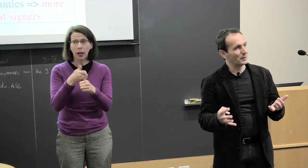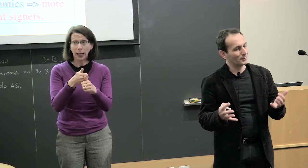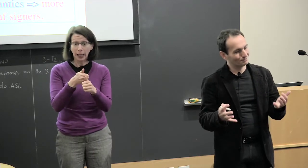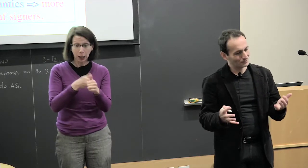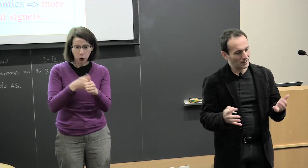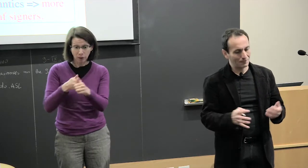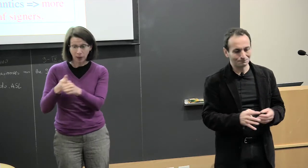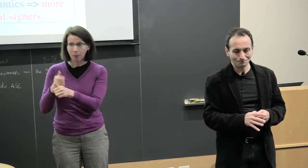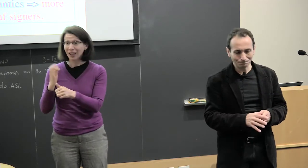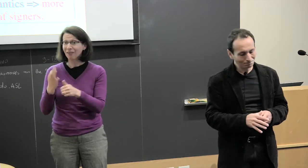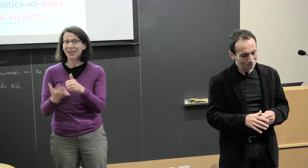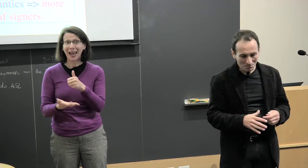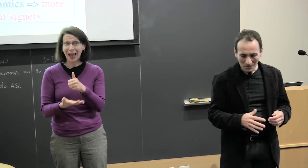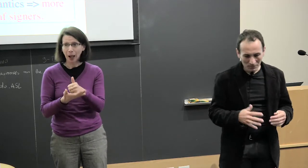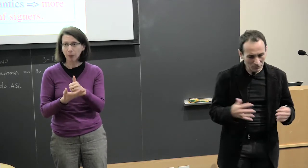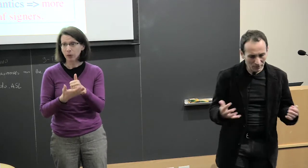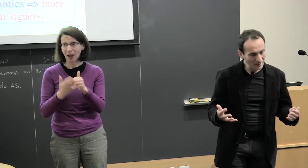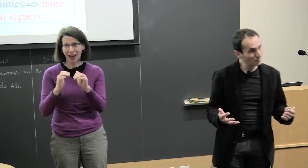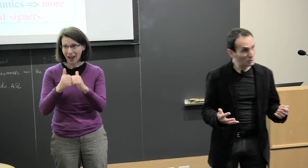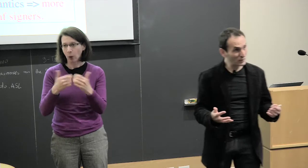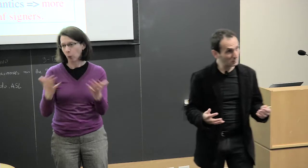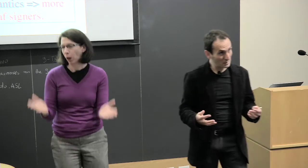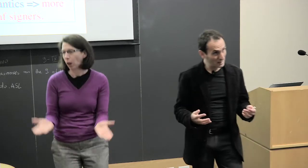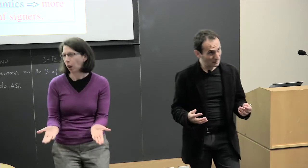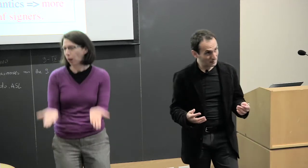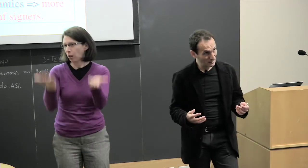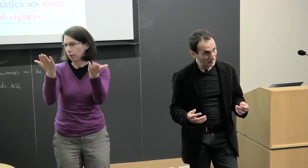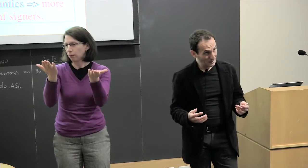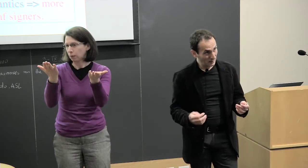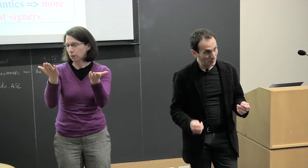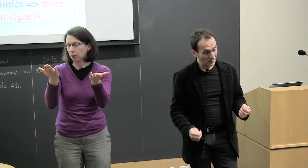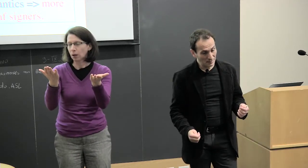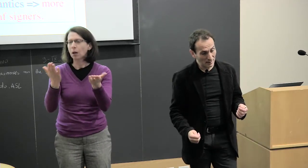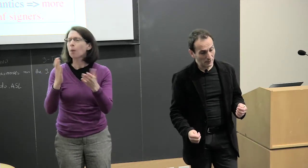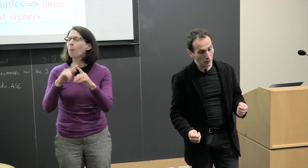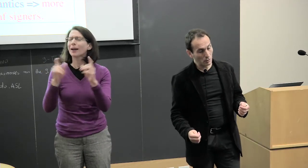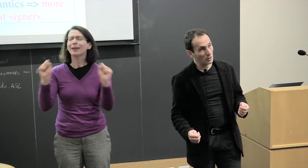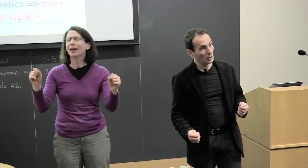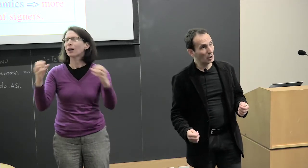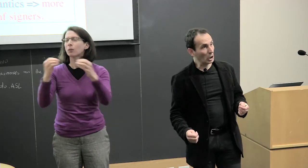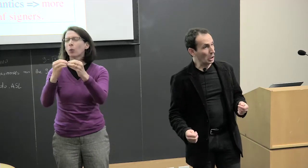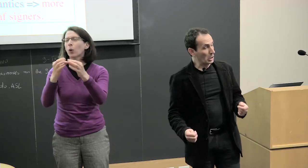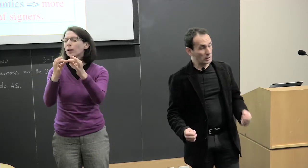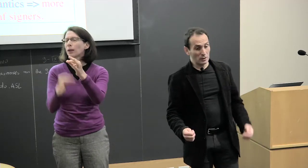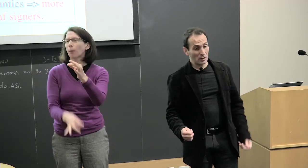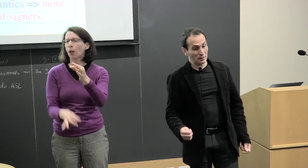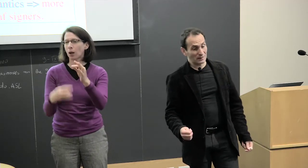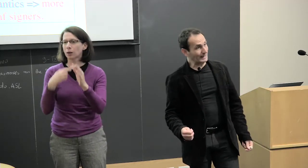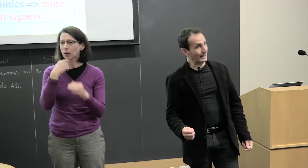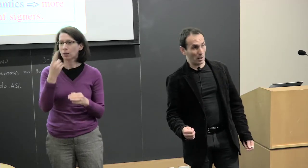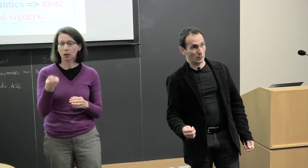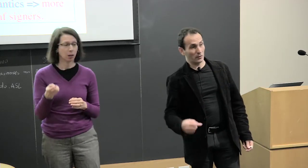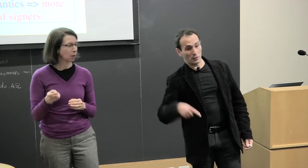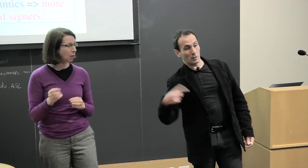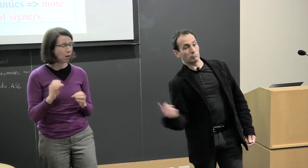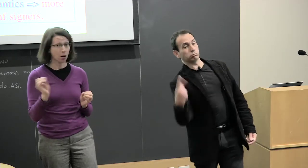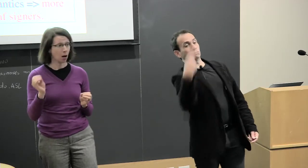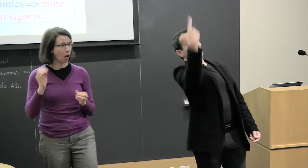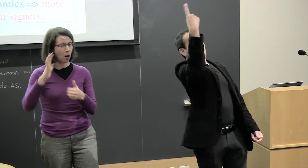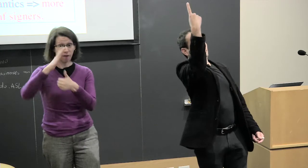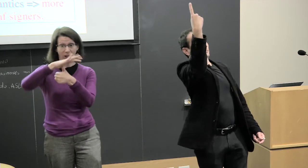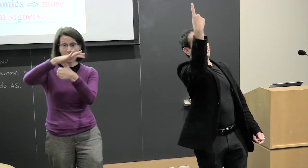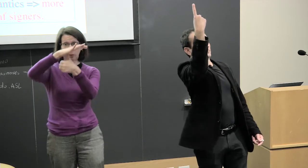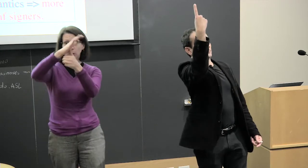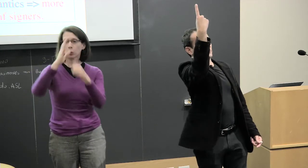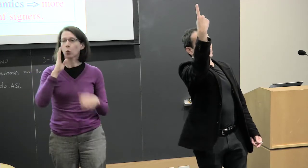will be involved. Okay. But you can get much simpler things. So I can tell you, none of these helicopters is going to